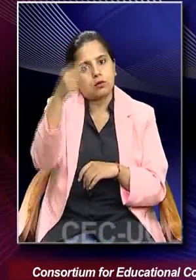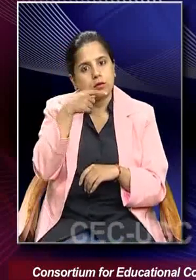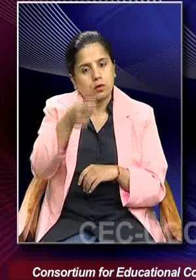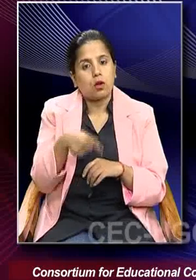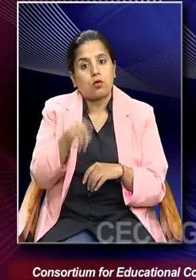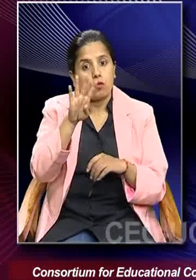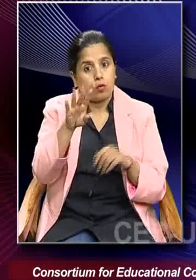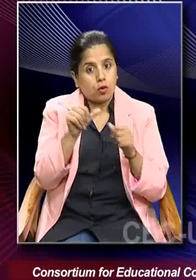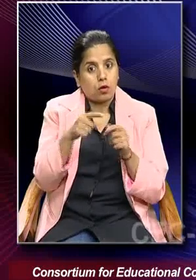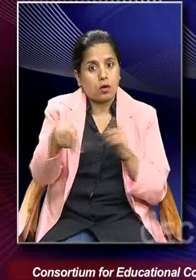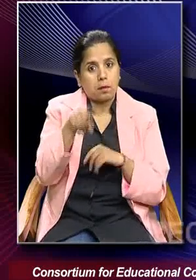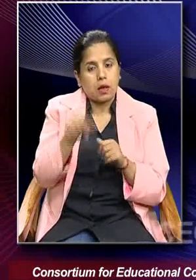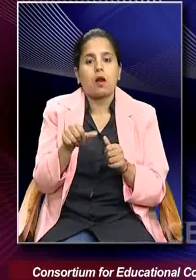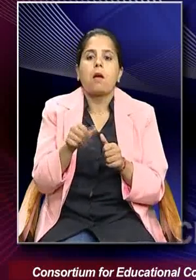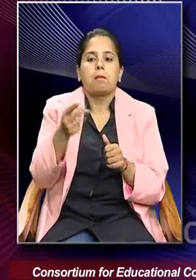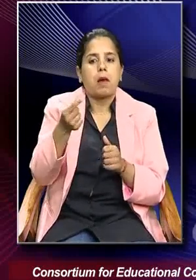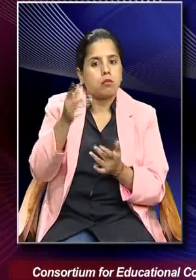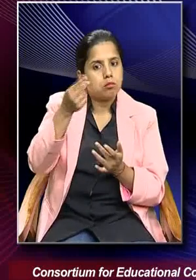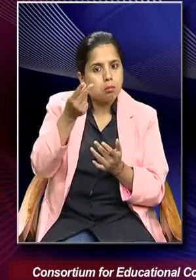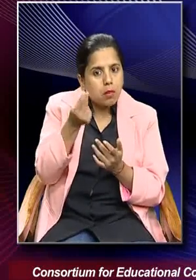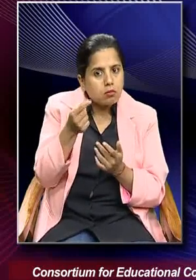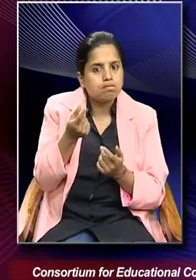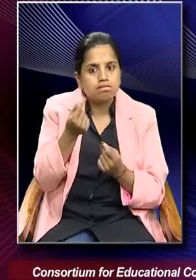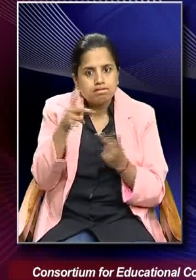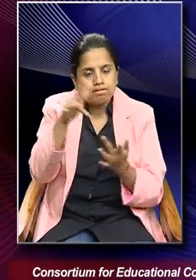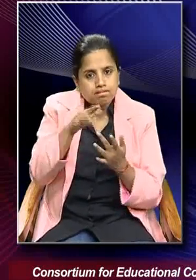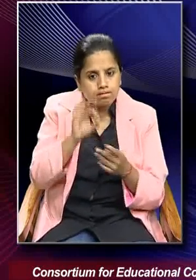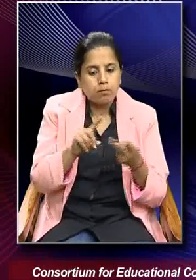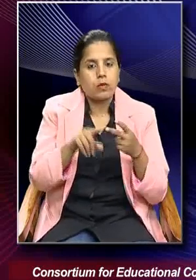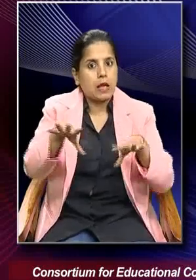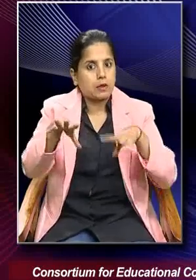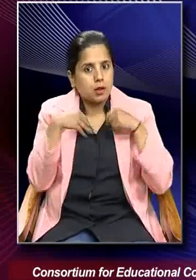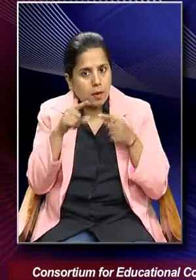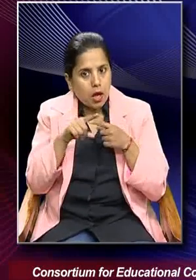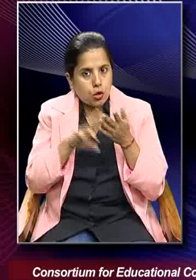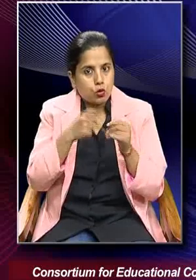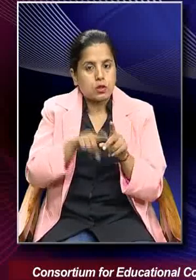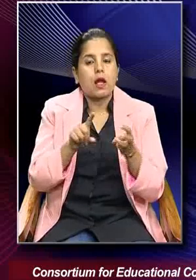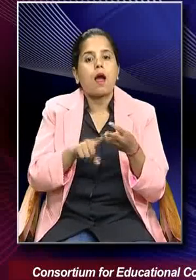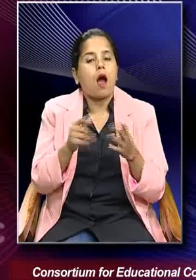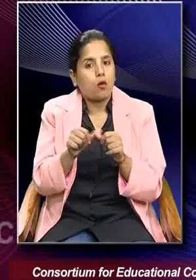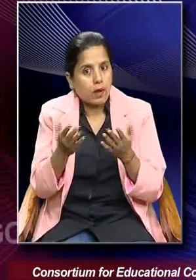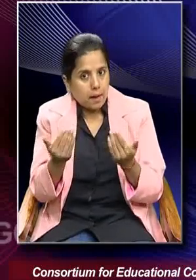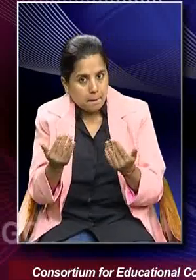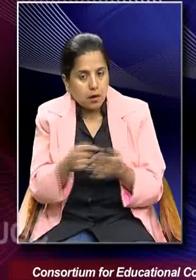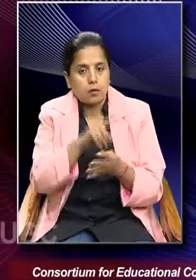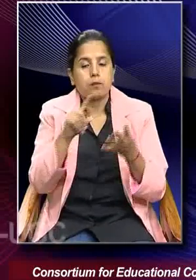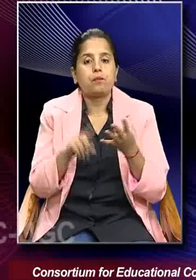You have to have affordable energy, acceptable energy, available energy, and